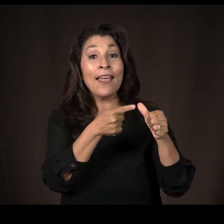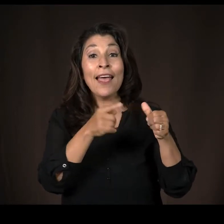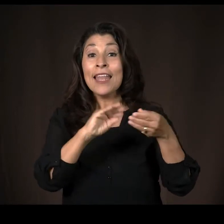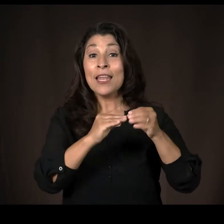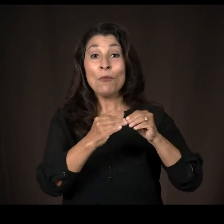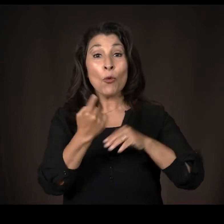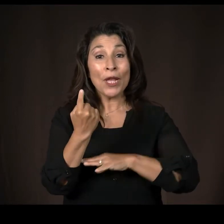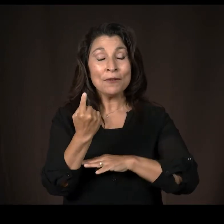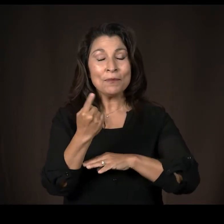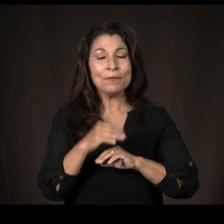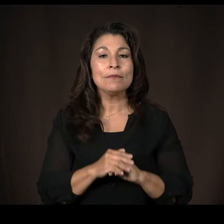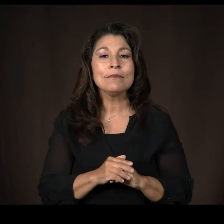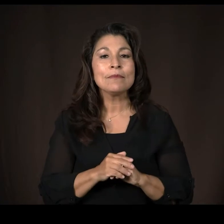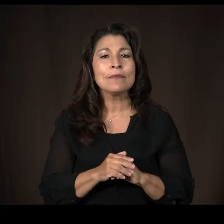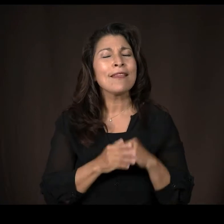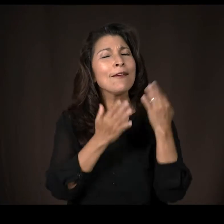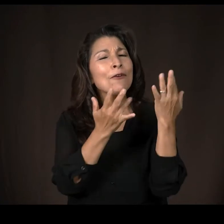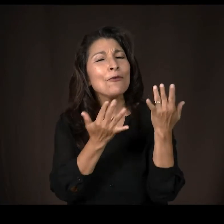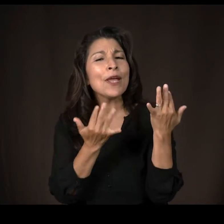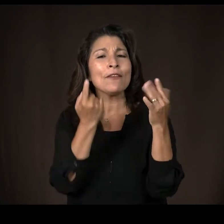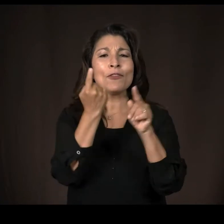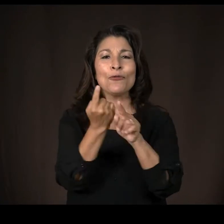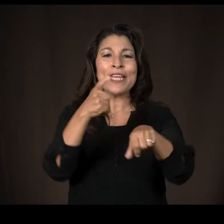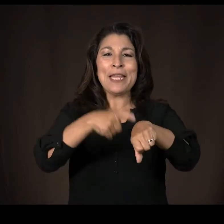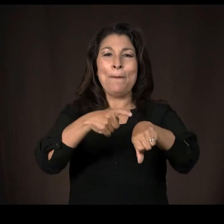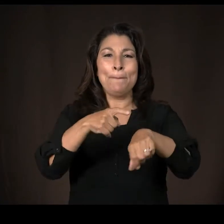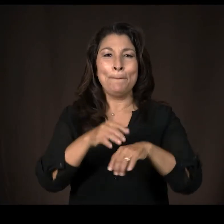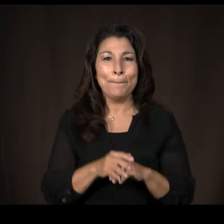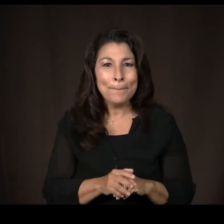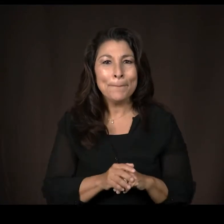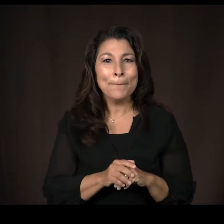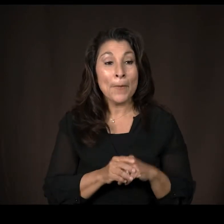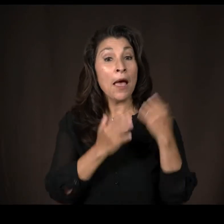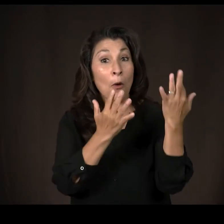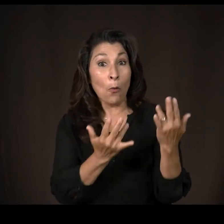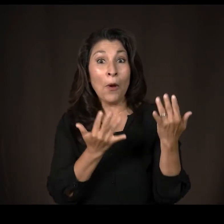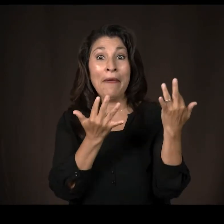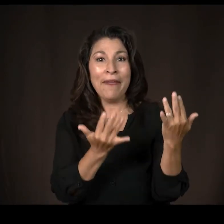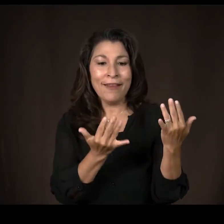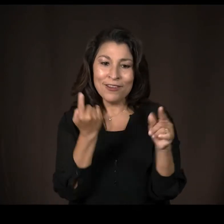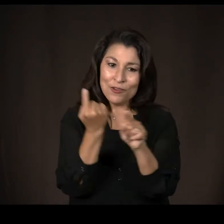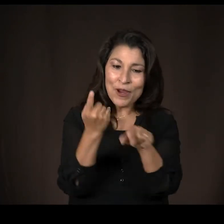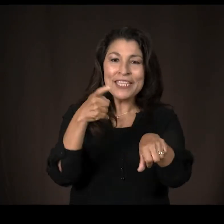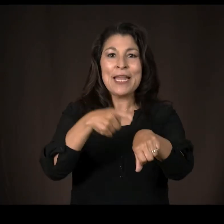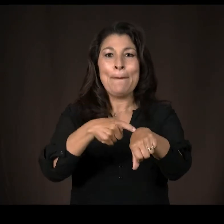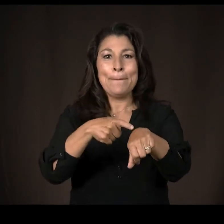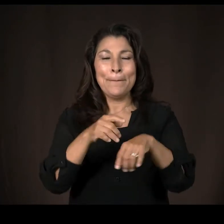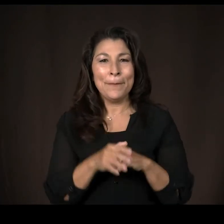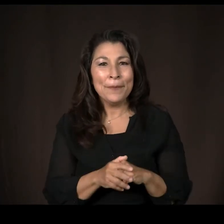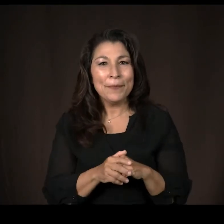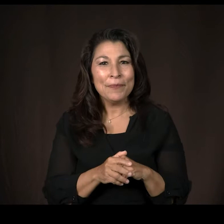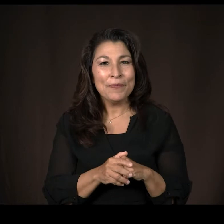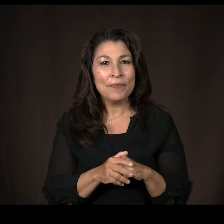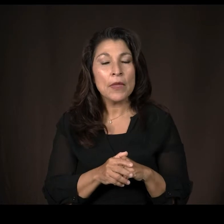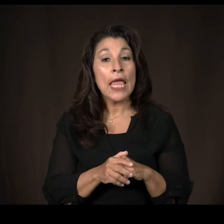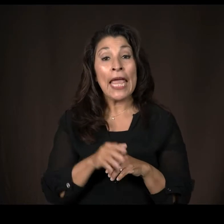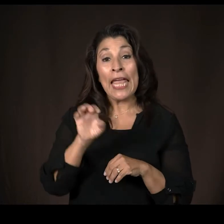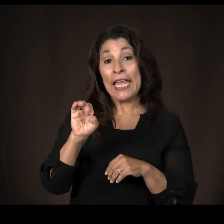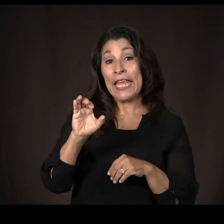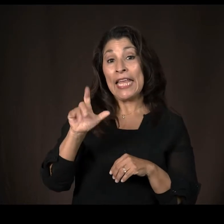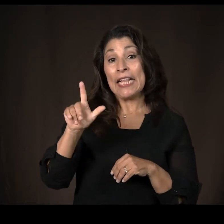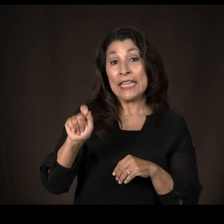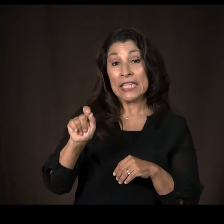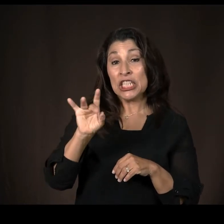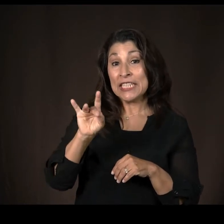one, wait for the right timing. Wait for the right timing.